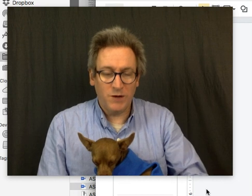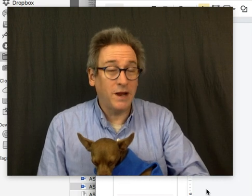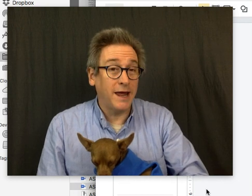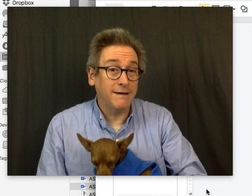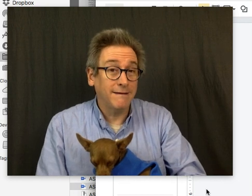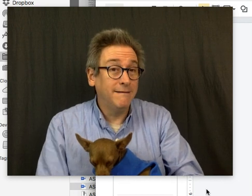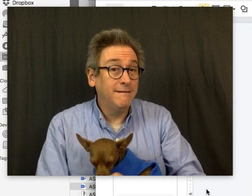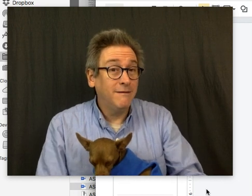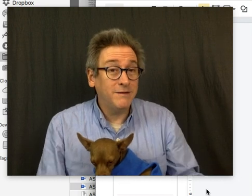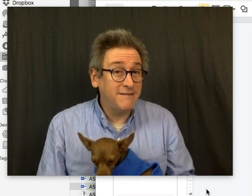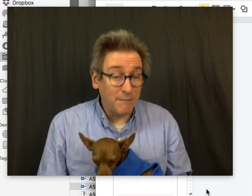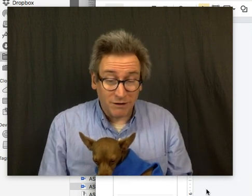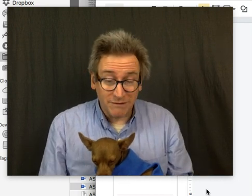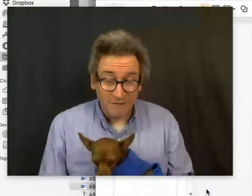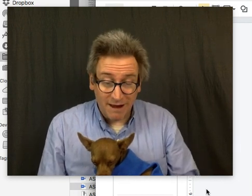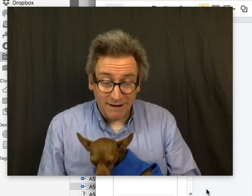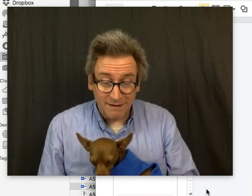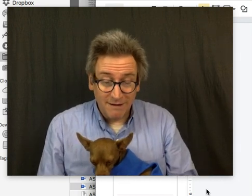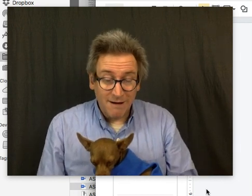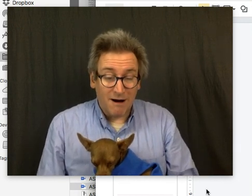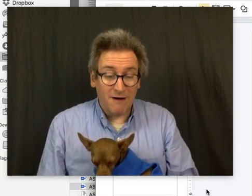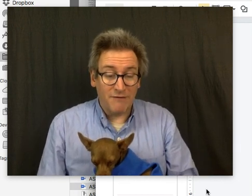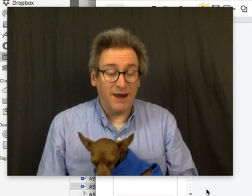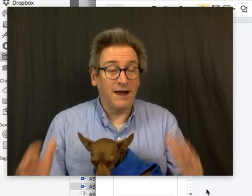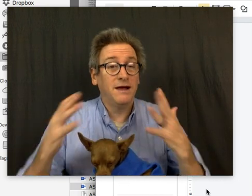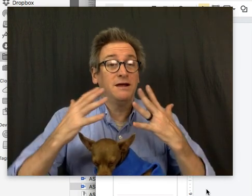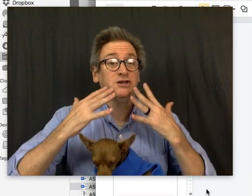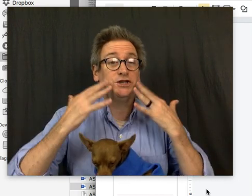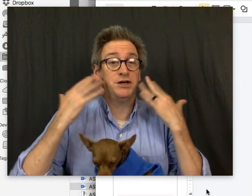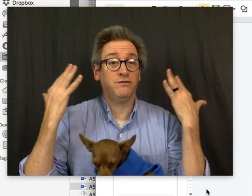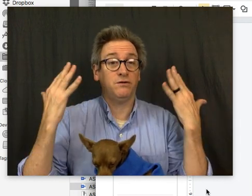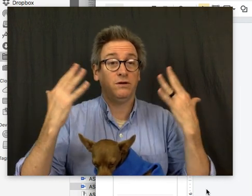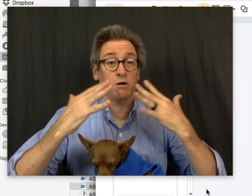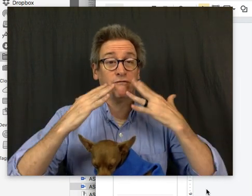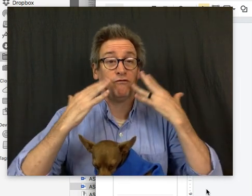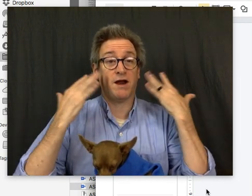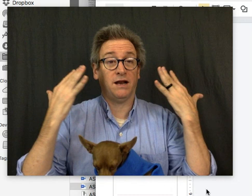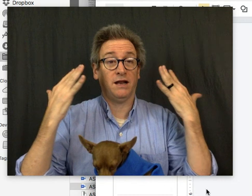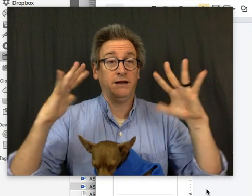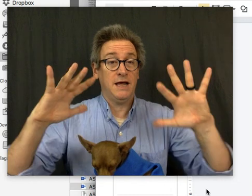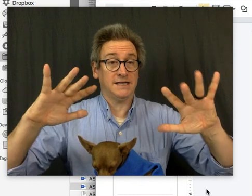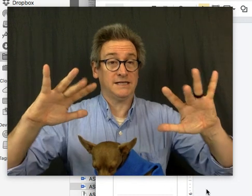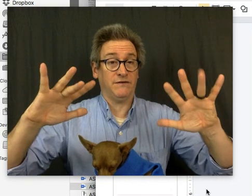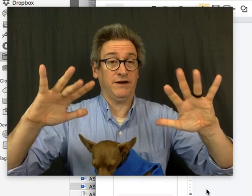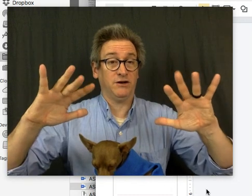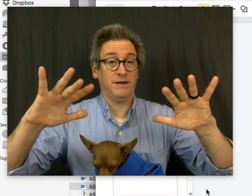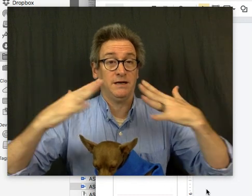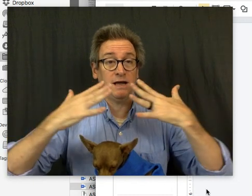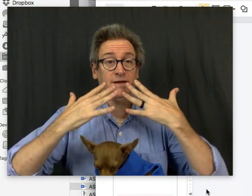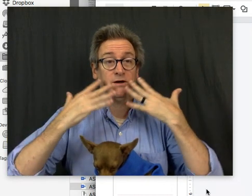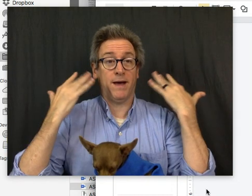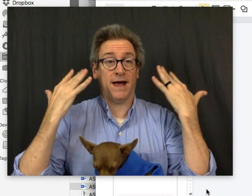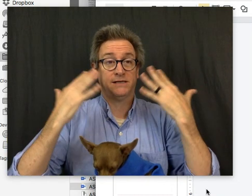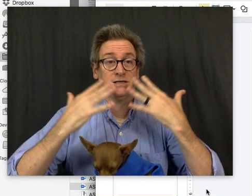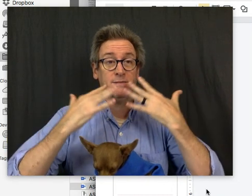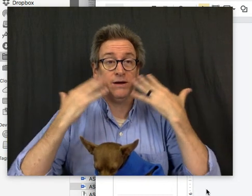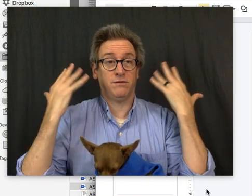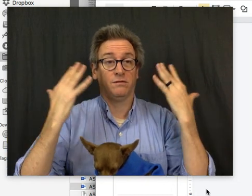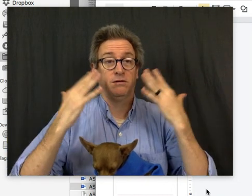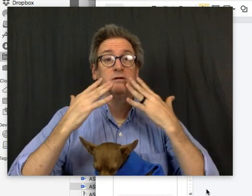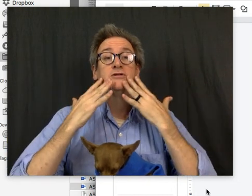what do you like? What's that person like? Are they cheerful or friendly? It's like finger spelling and they go past